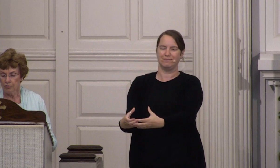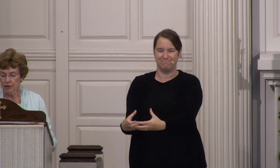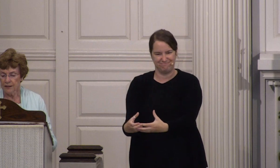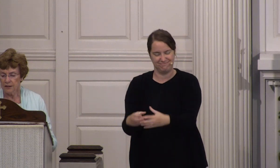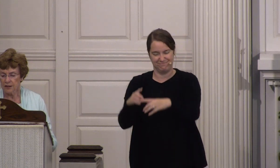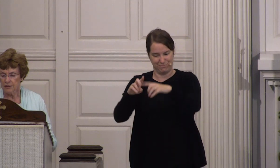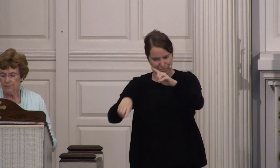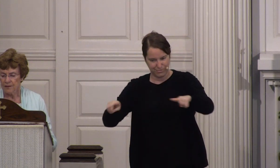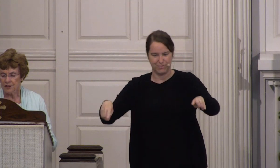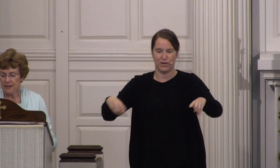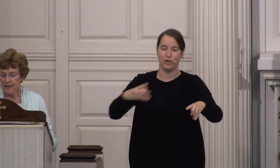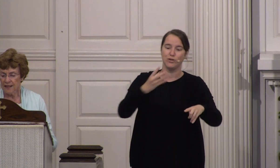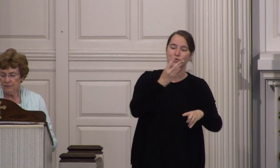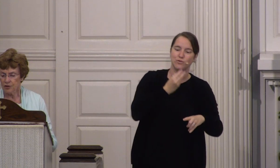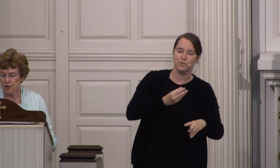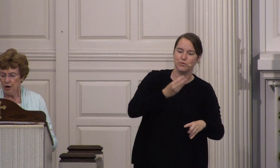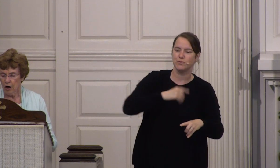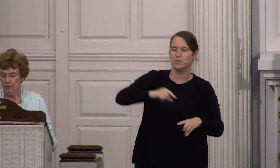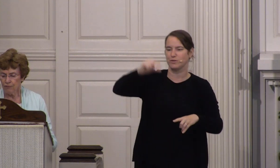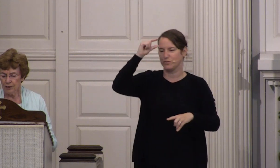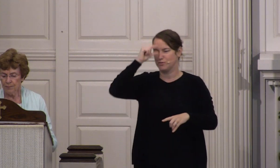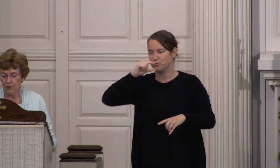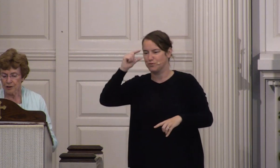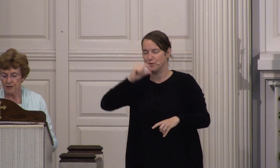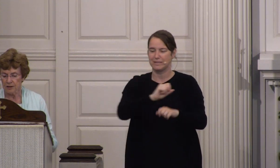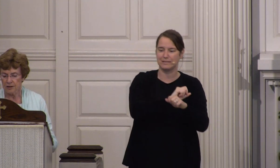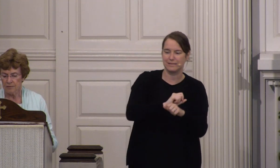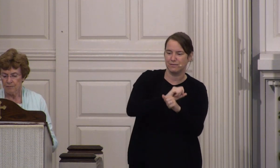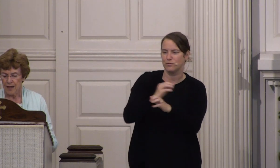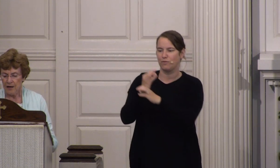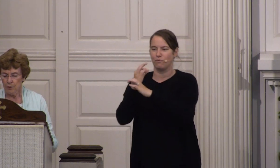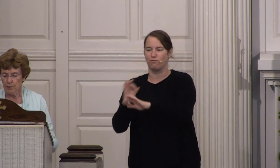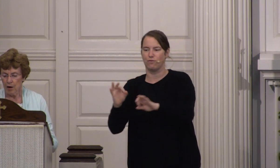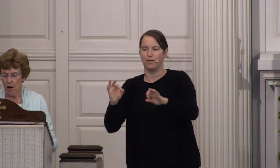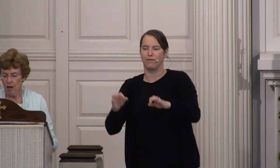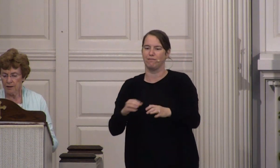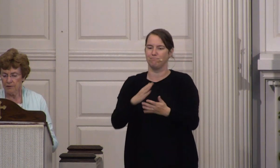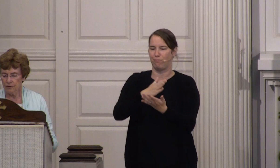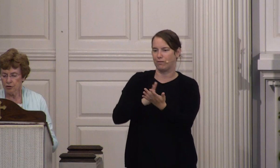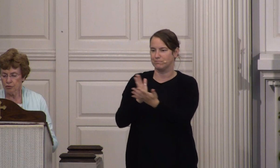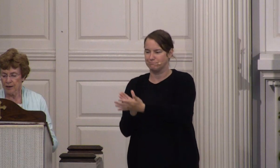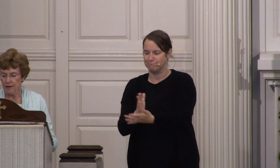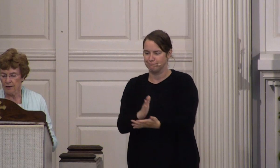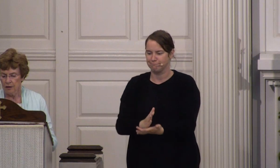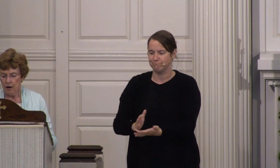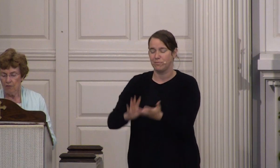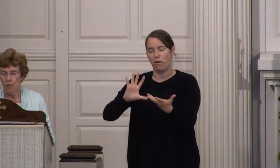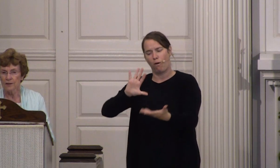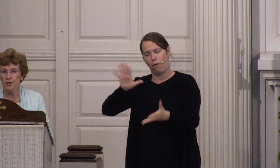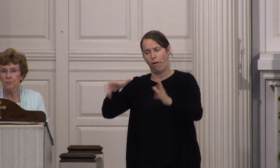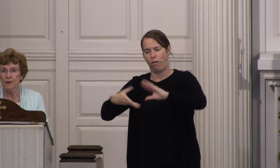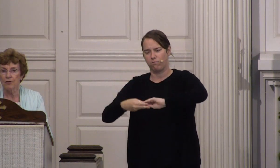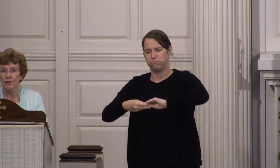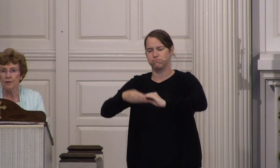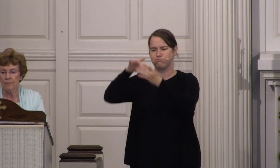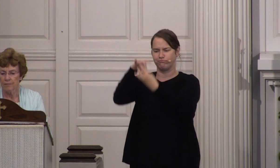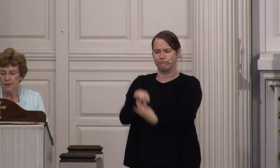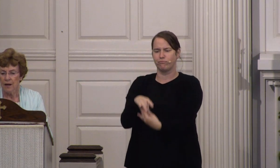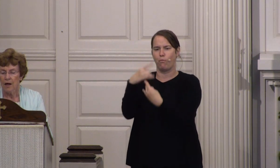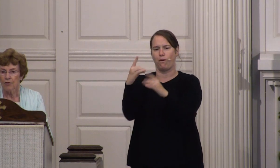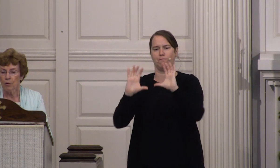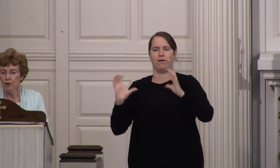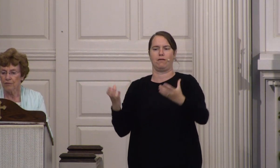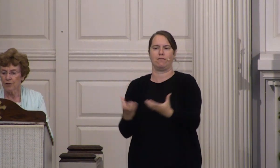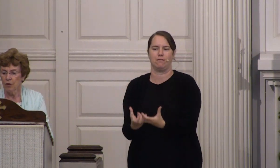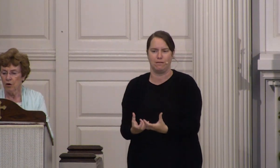Greeks, slaves or free persons, and we were all given to drink of one Spirit, the